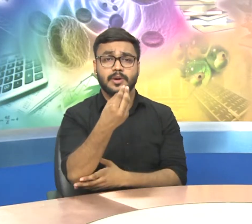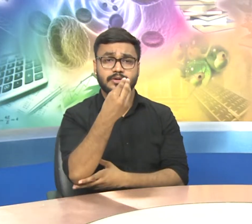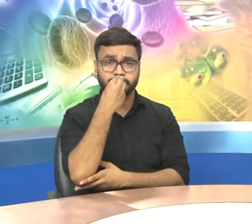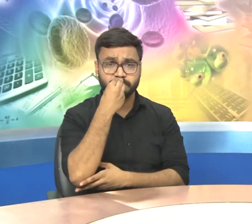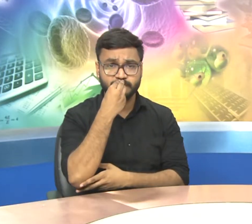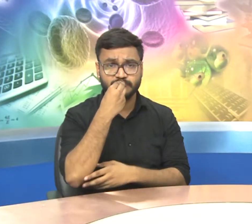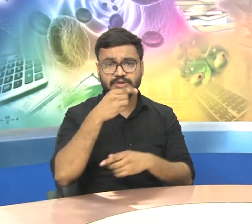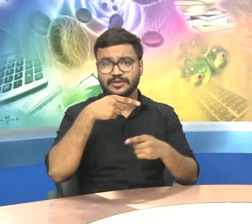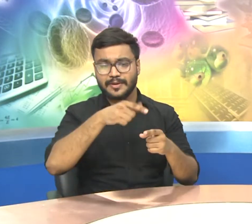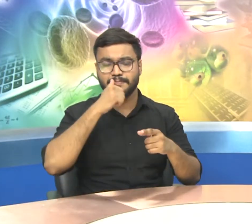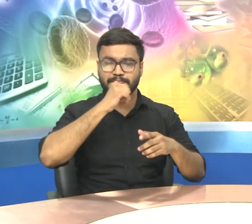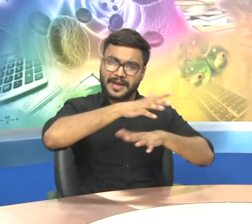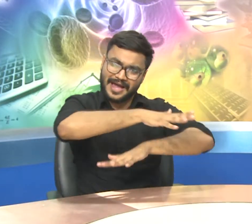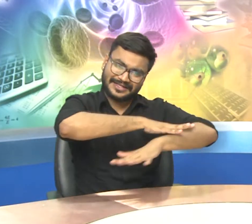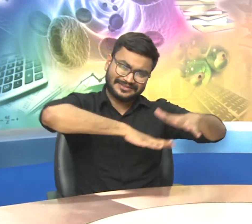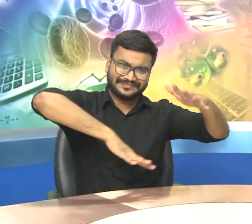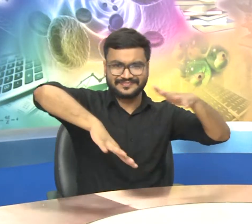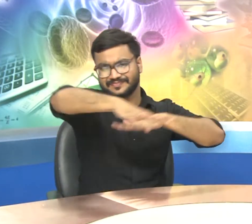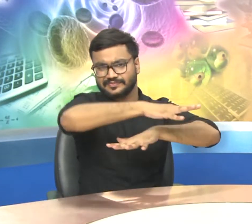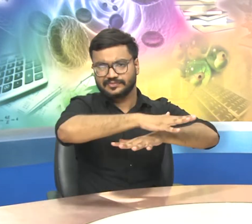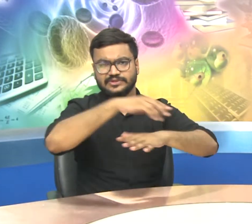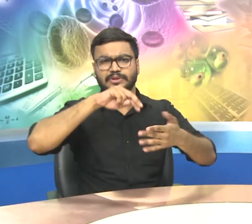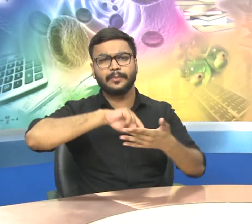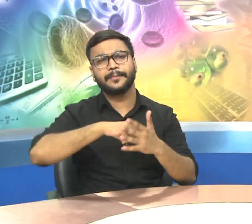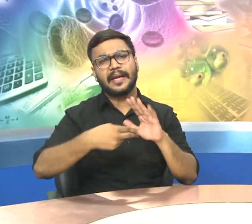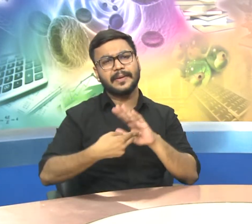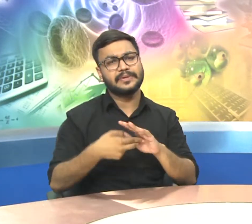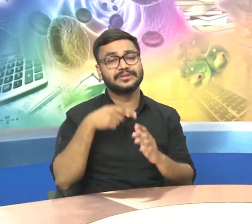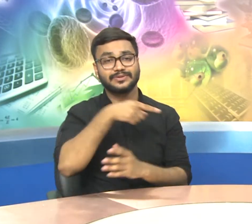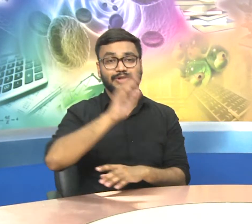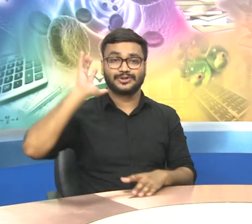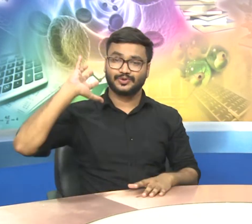And second, we have seen the food chain in pond.